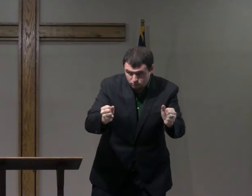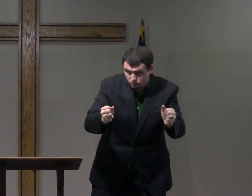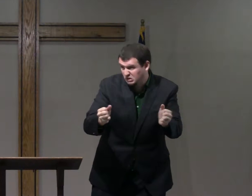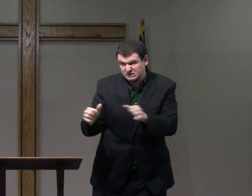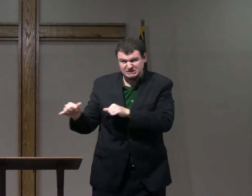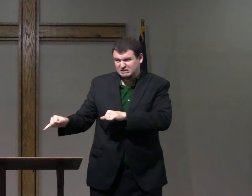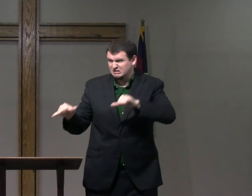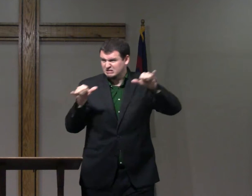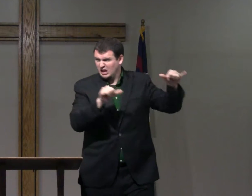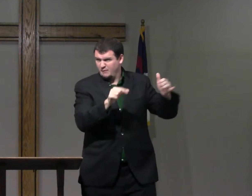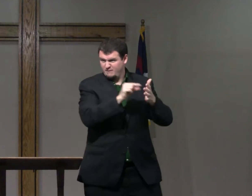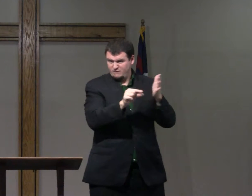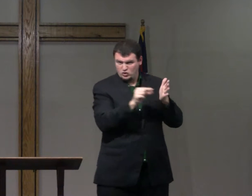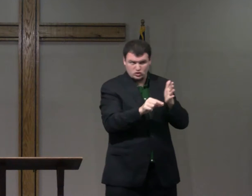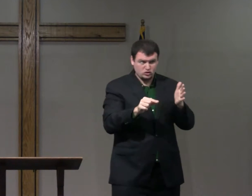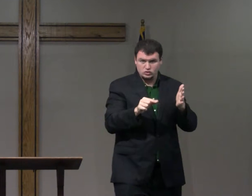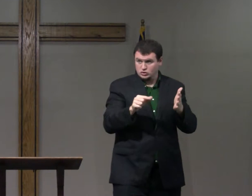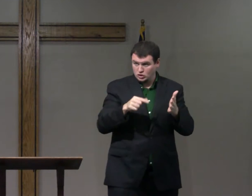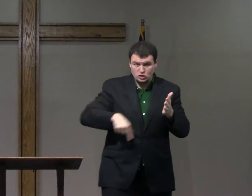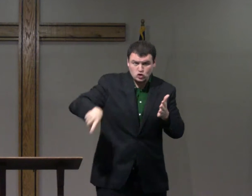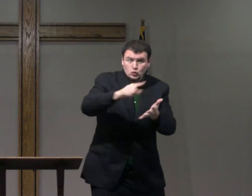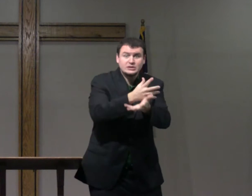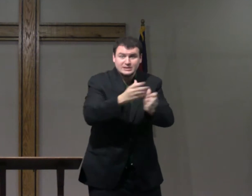by which also ye are saved.